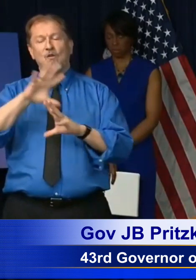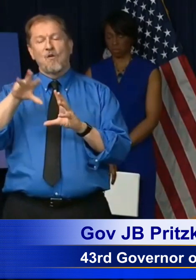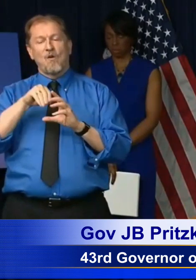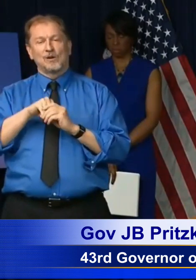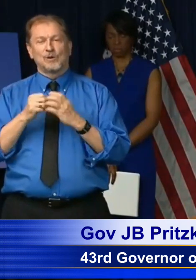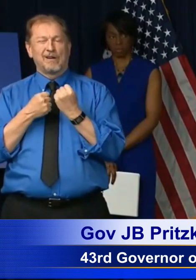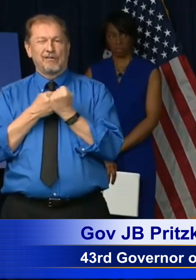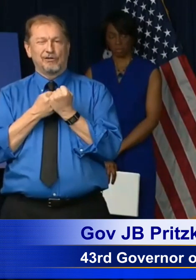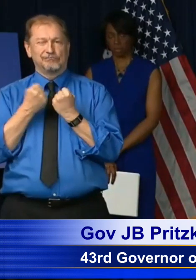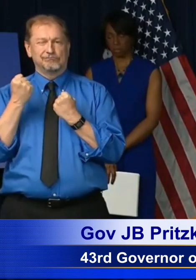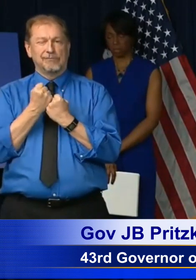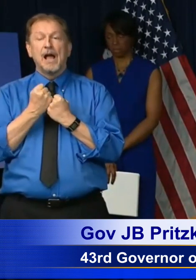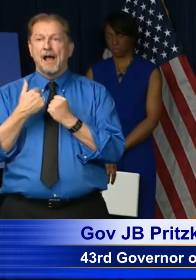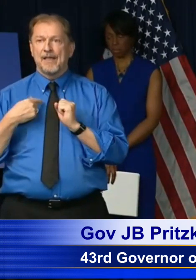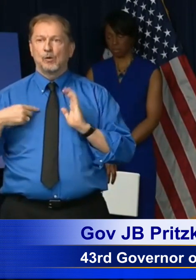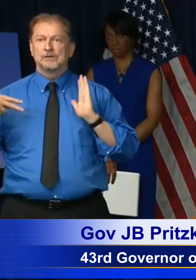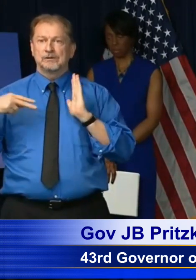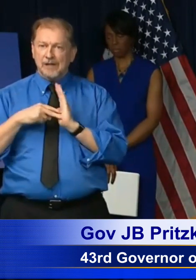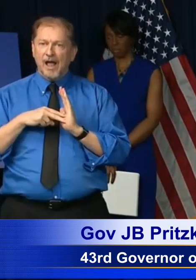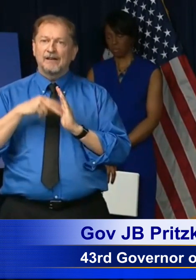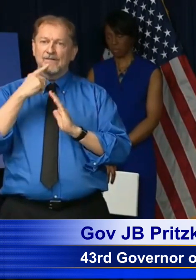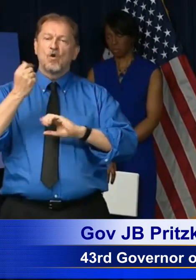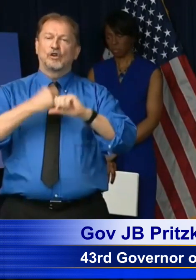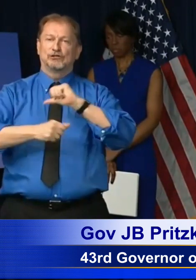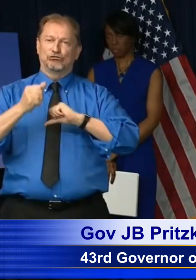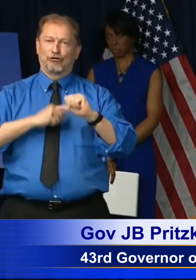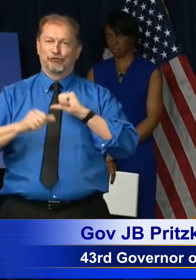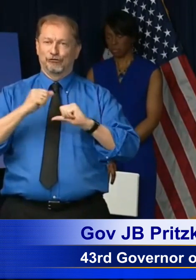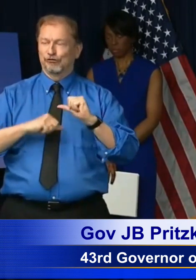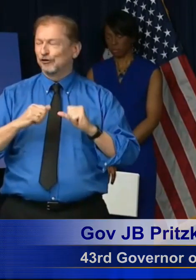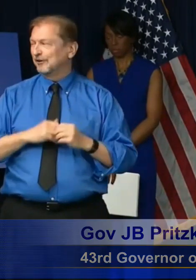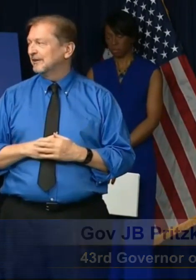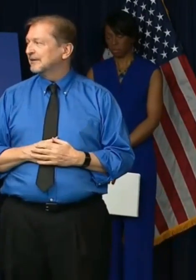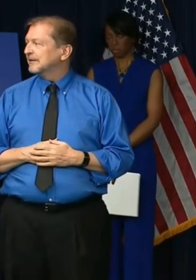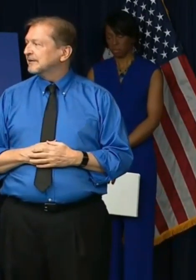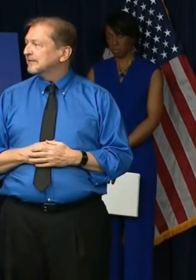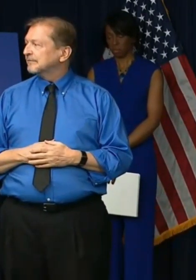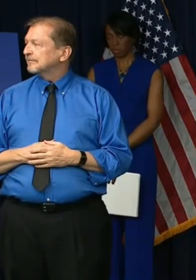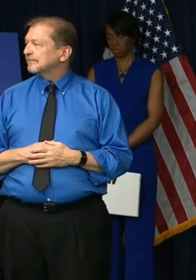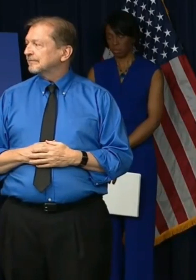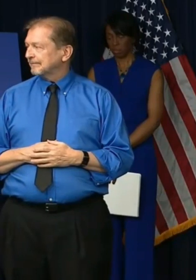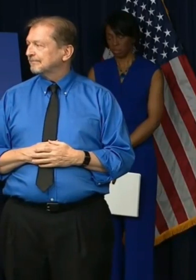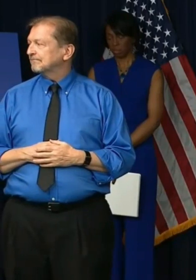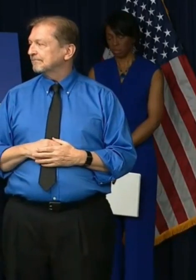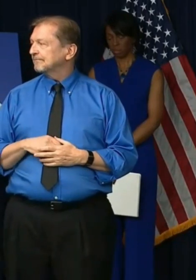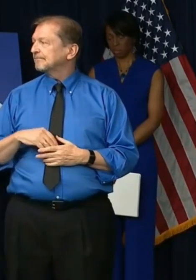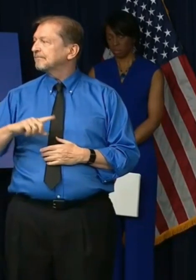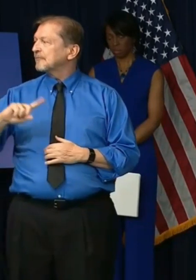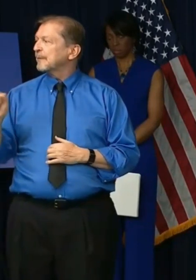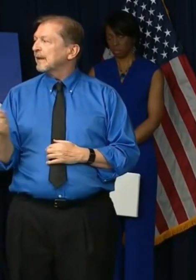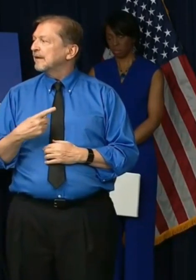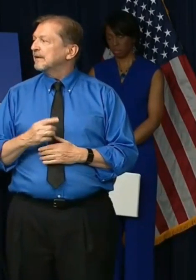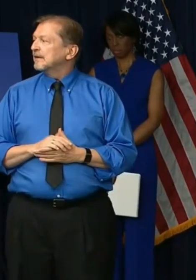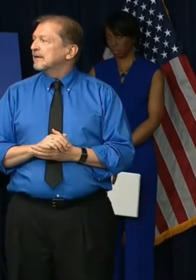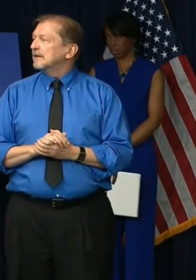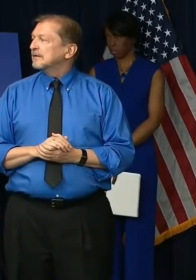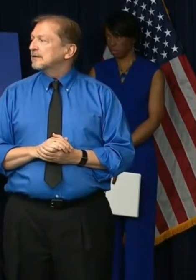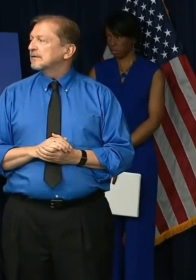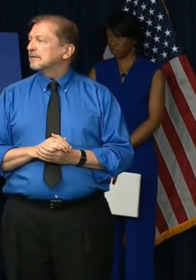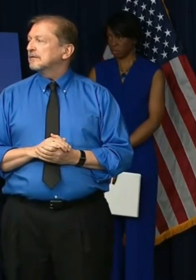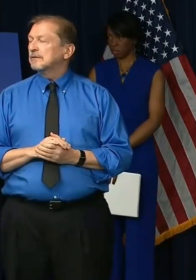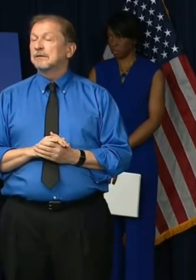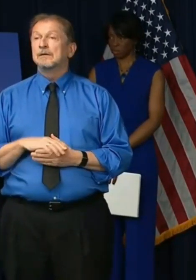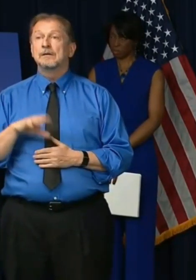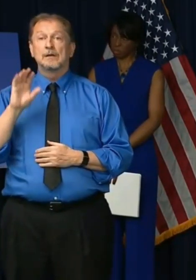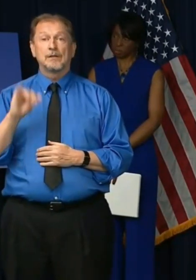that we will stand up for each other when things get tough. Ben Cox at WLDS is asking if by moving the General Assembly